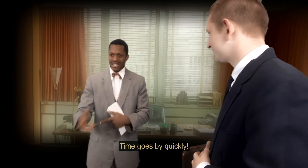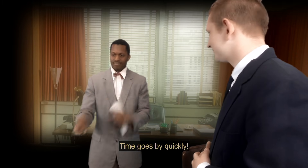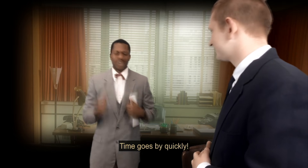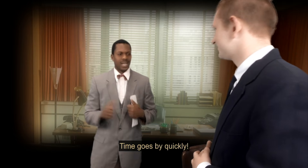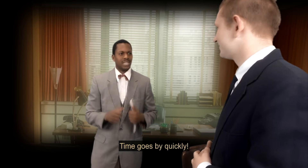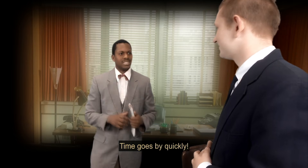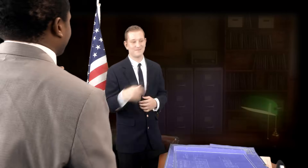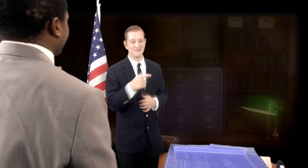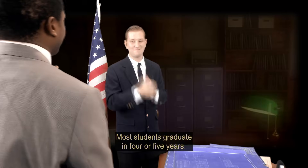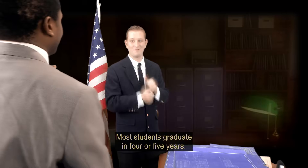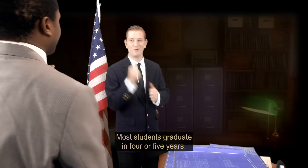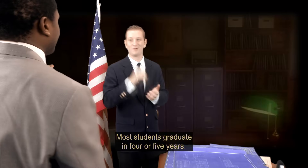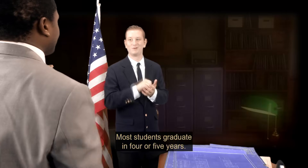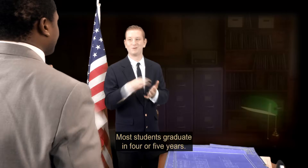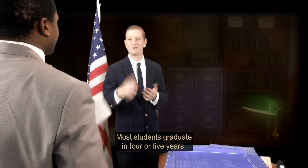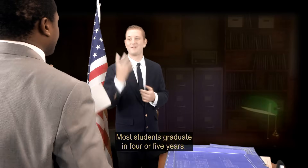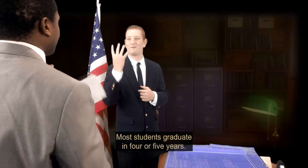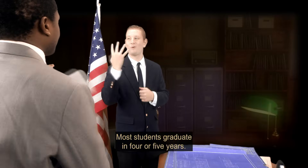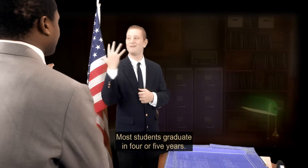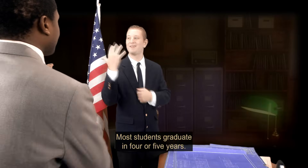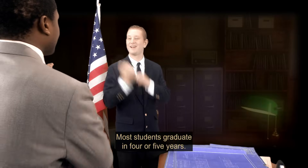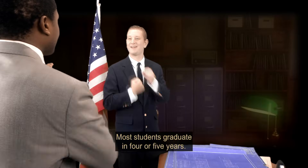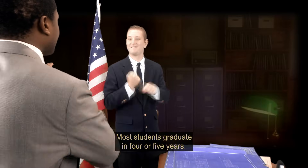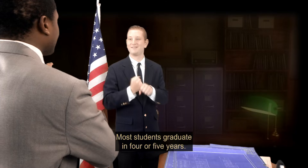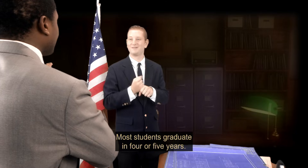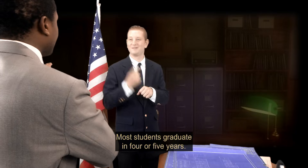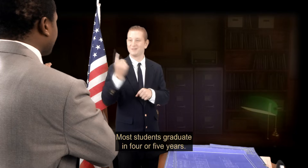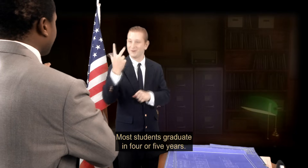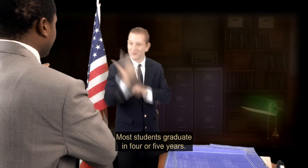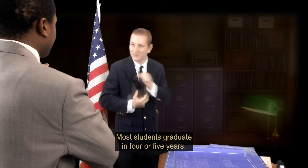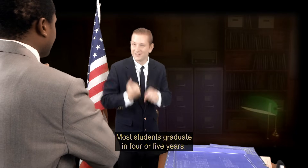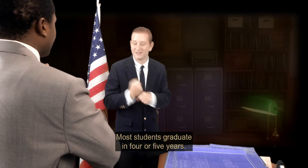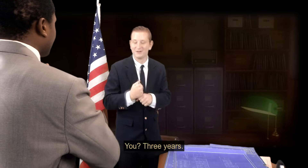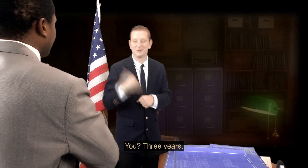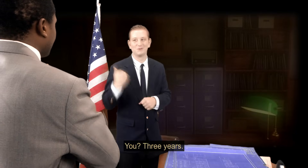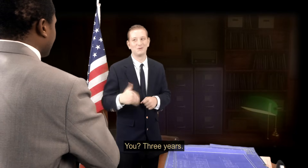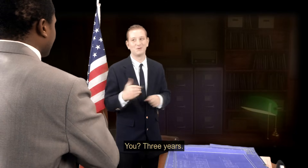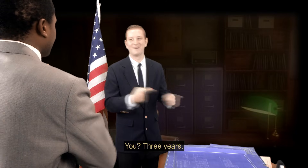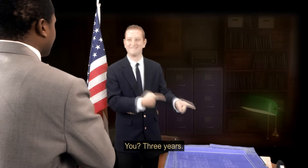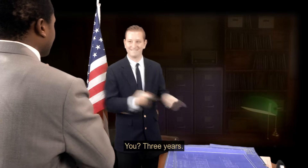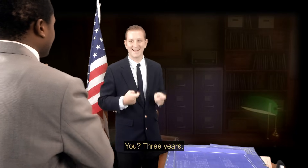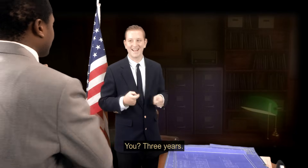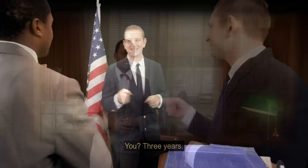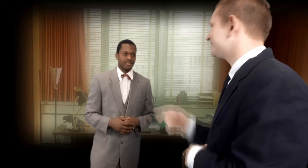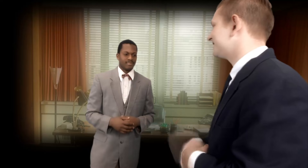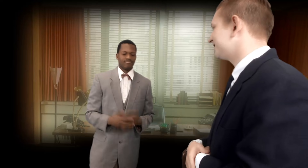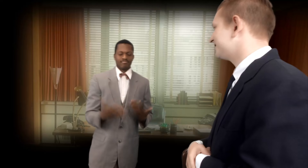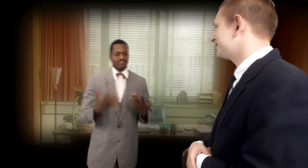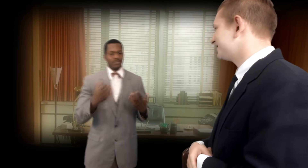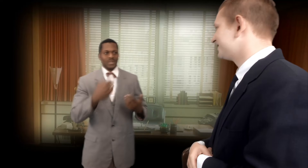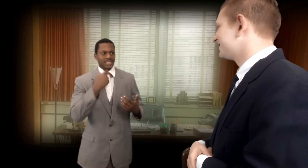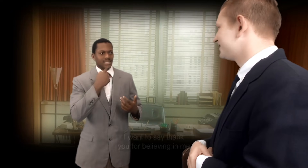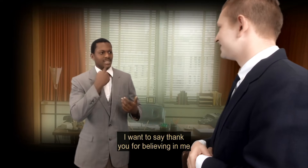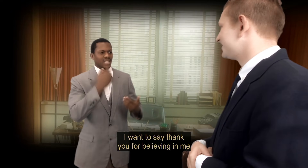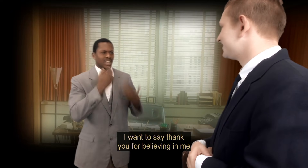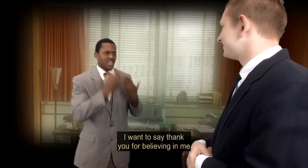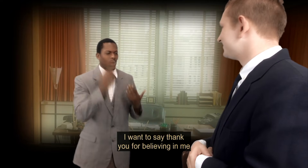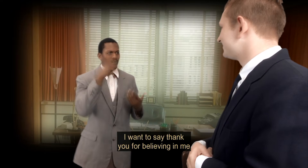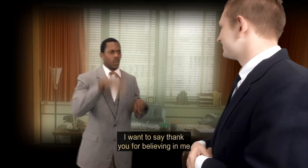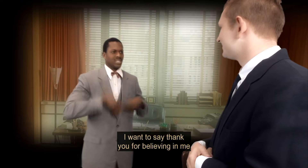quickly. Most students graduate in 4 or 5 years. You, 3 years. I want to say thank you